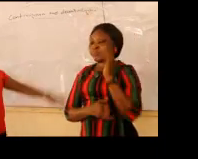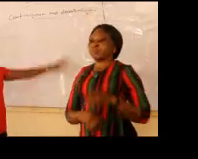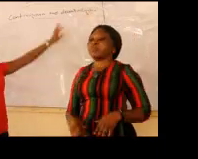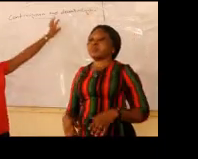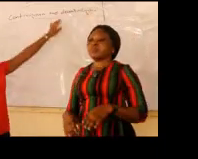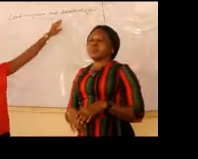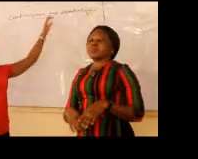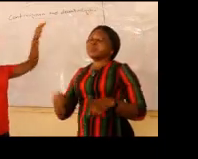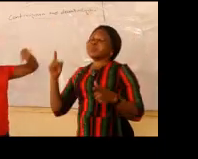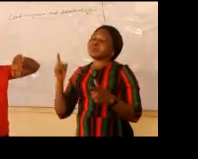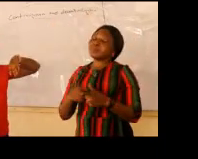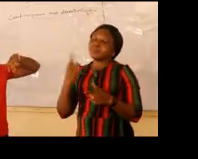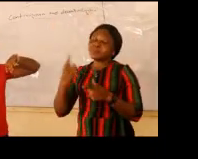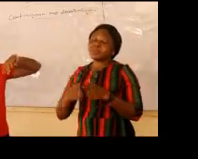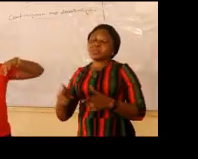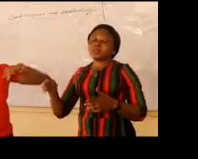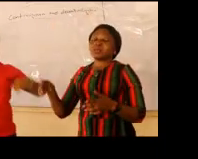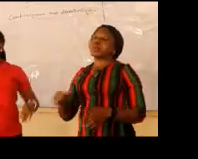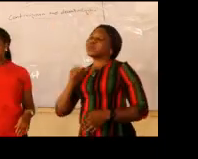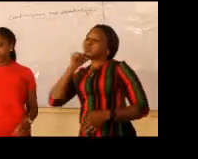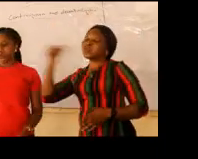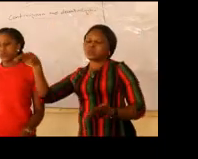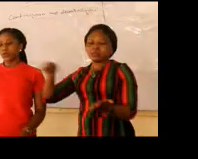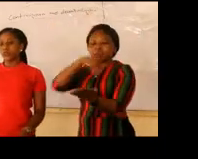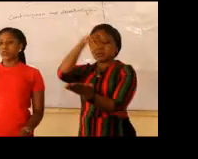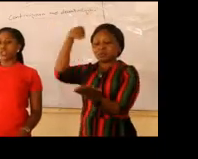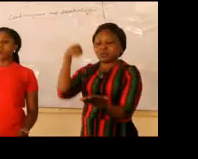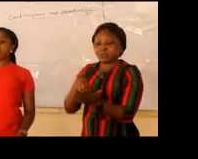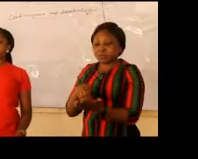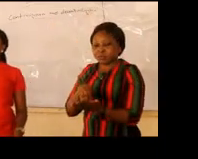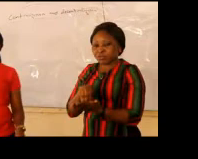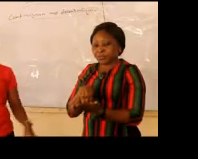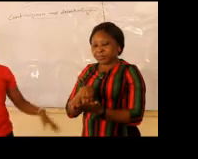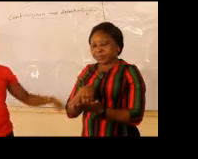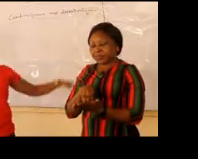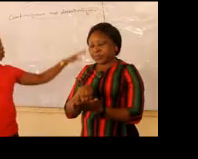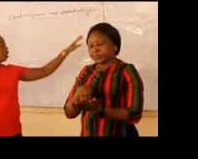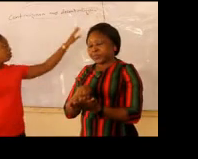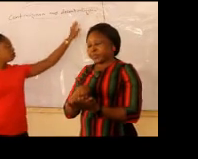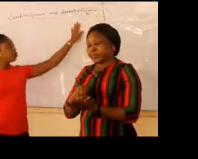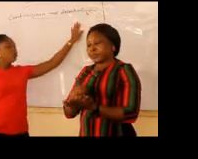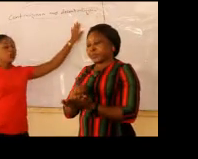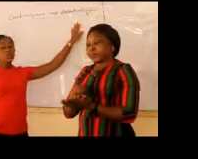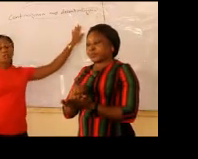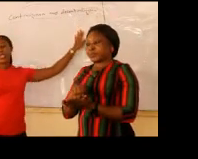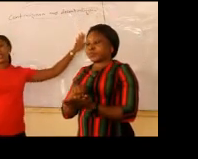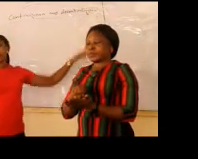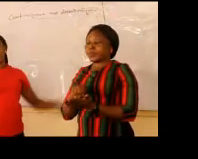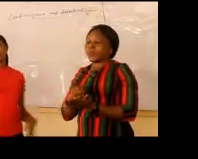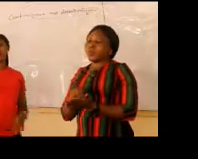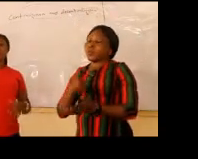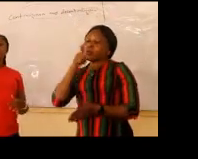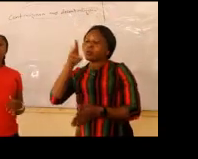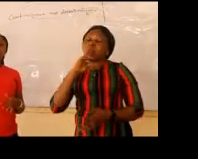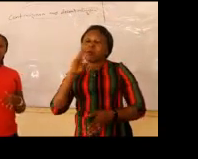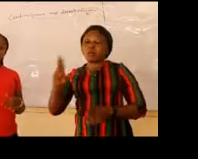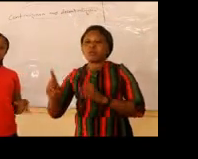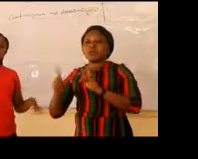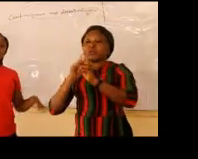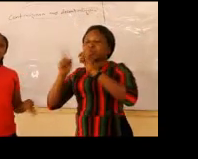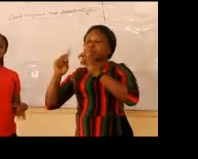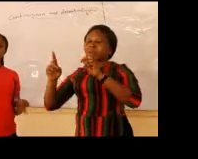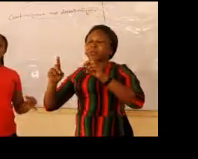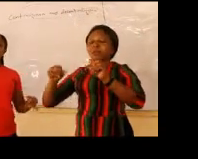Then decentralization. If you're talking about decentralization, you're talking about